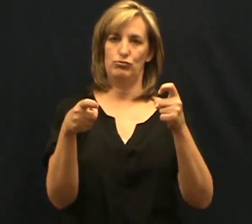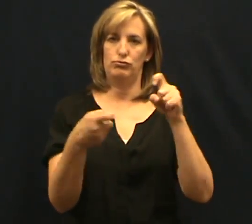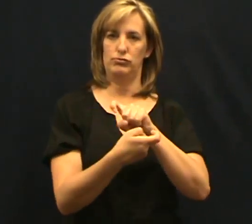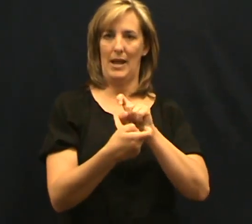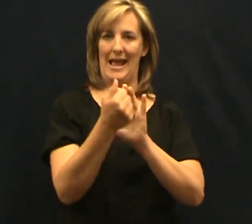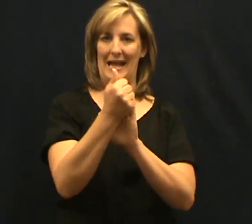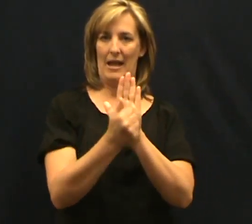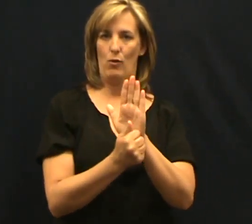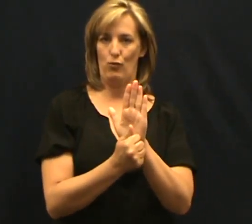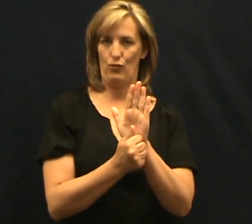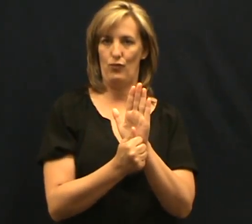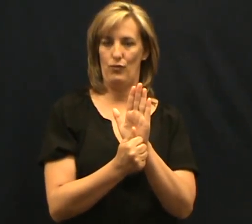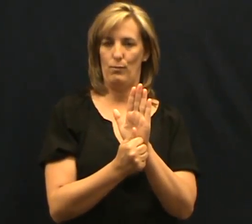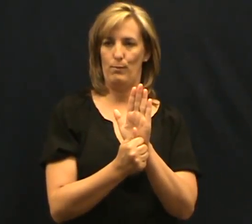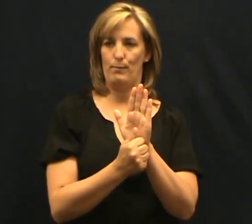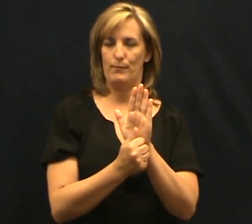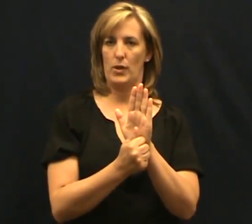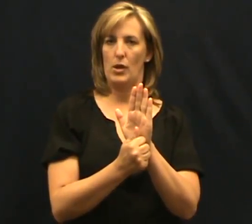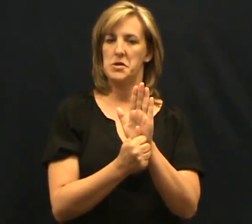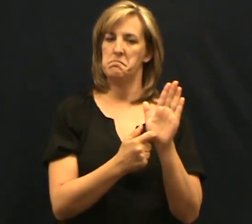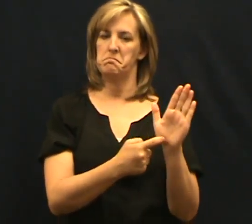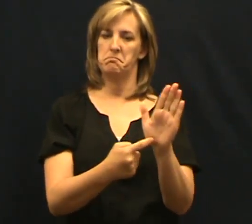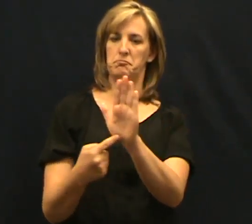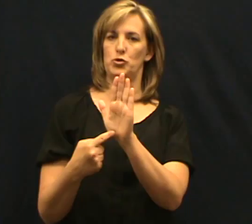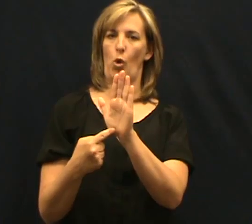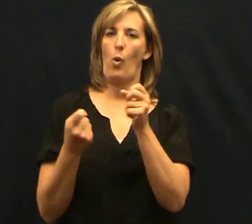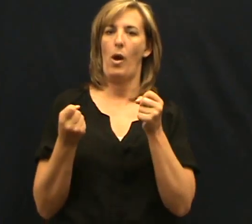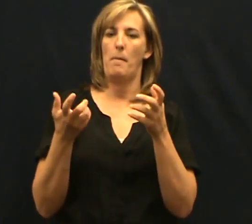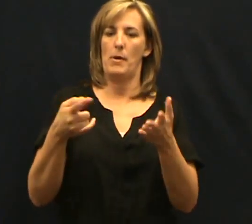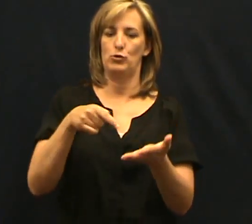to reflect the amount that's owed at the end of the period.